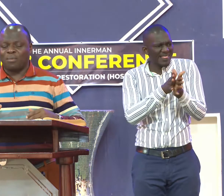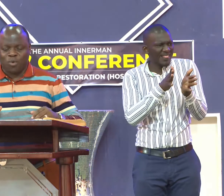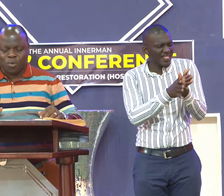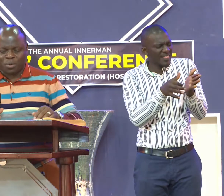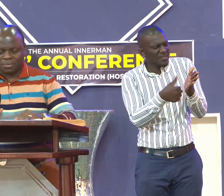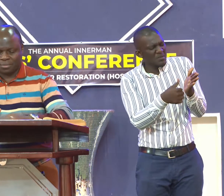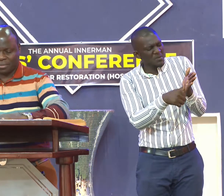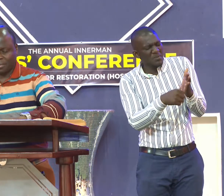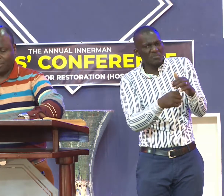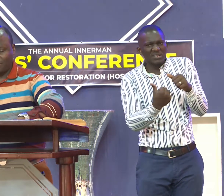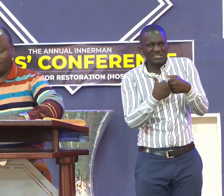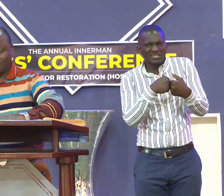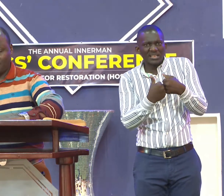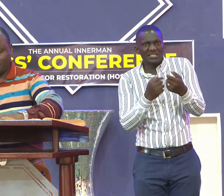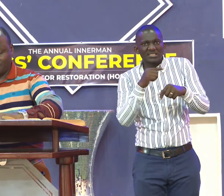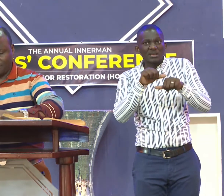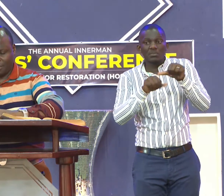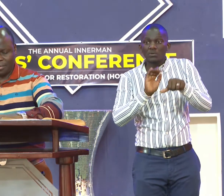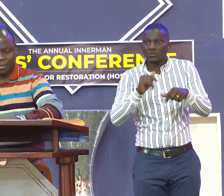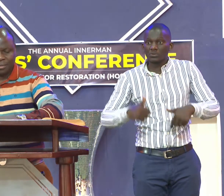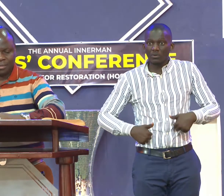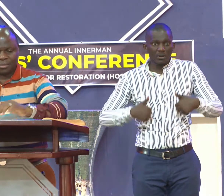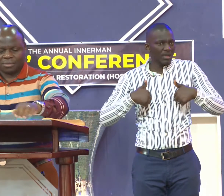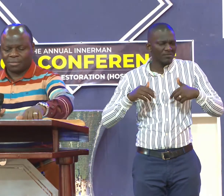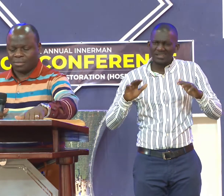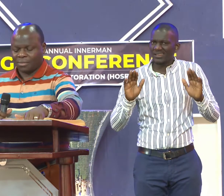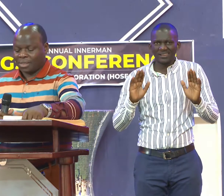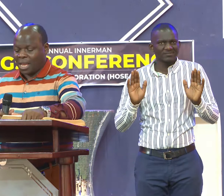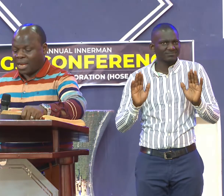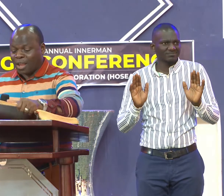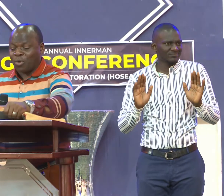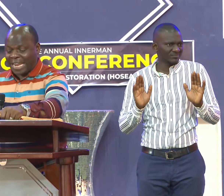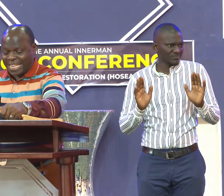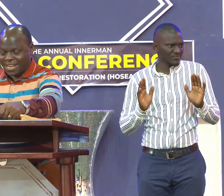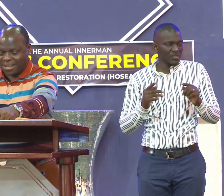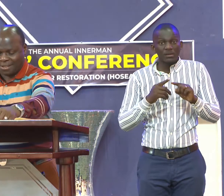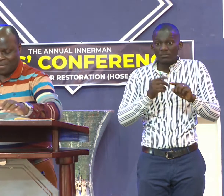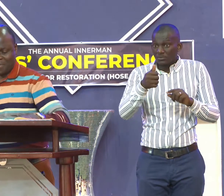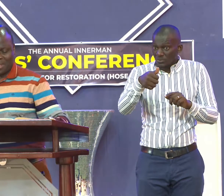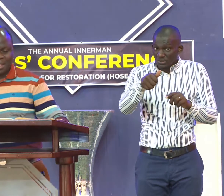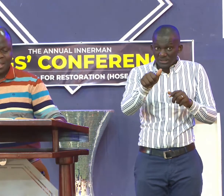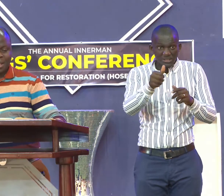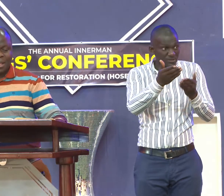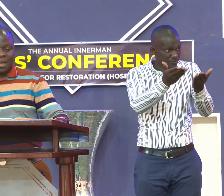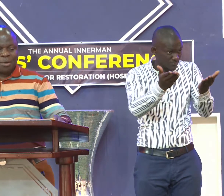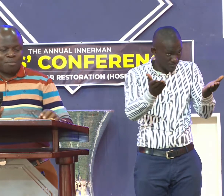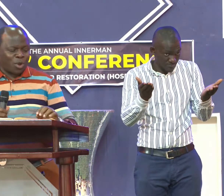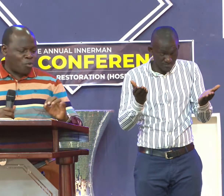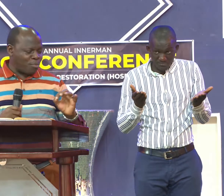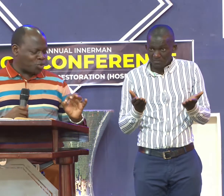don't want someone to come and read unto you the challenges unto your life. But you yourself,